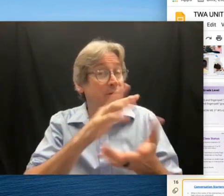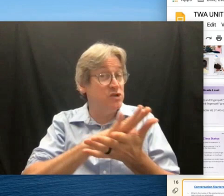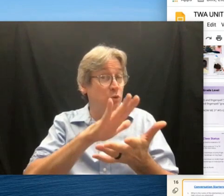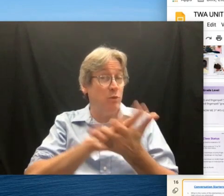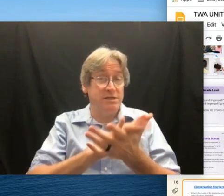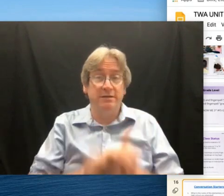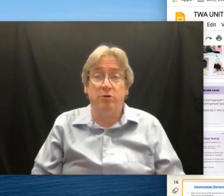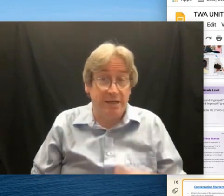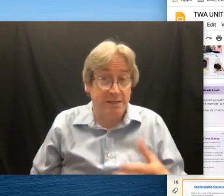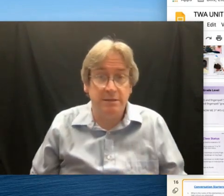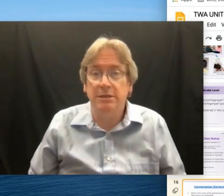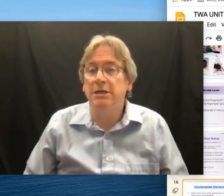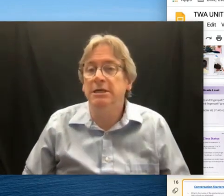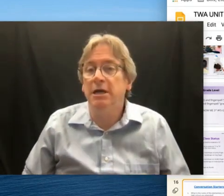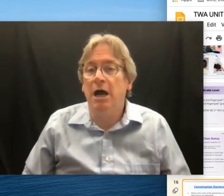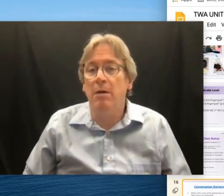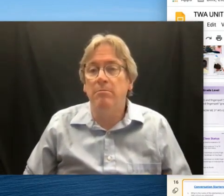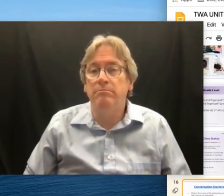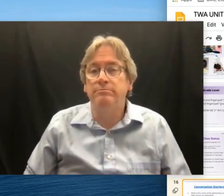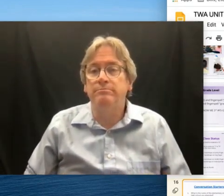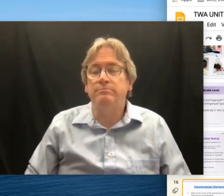What type of school was it, or is it?